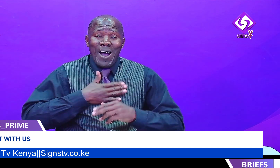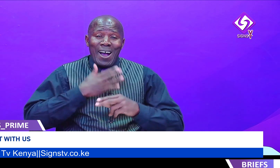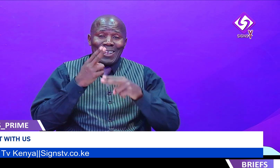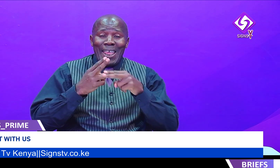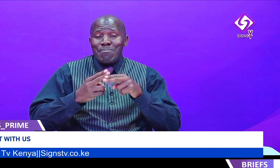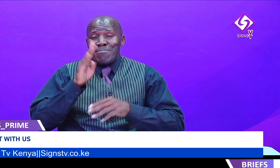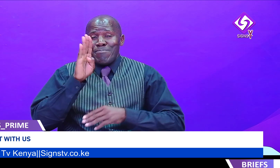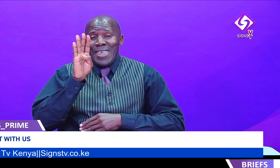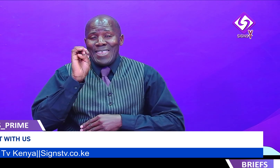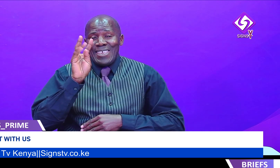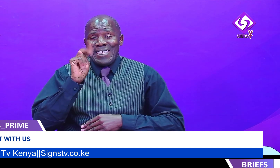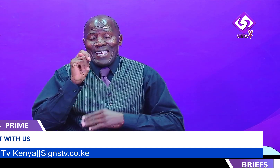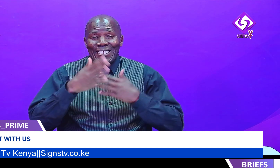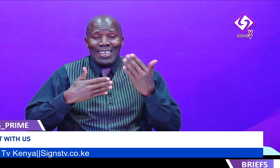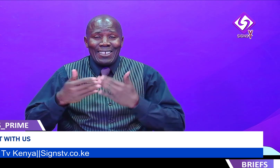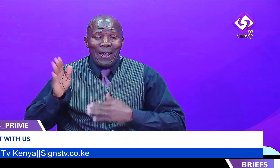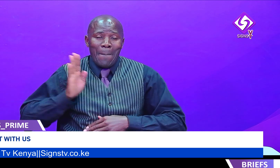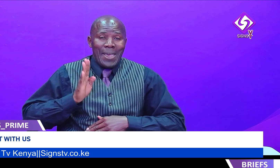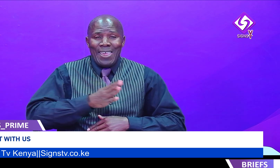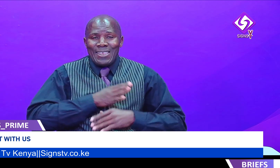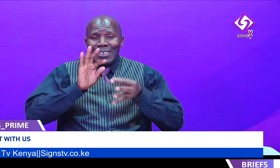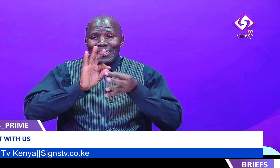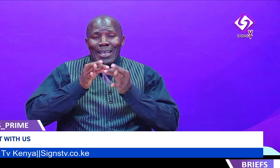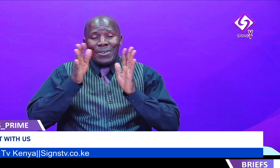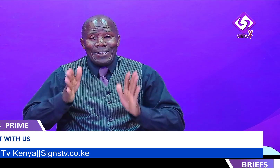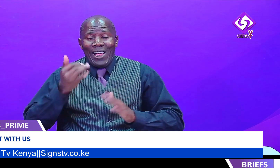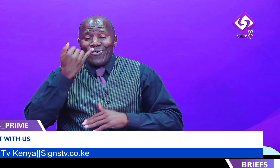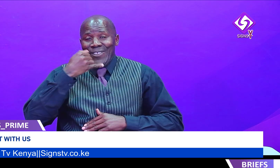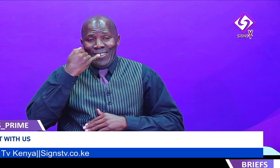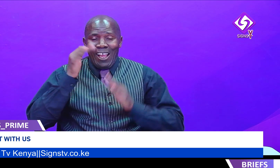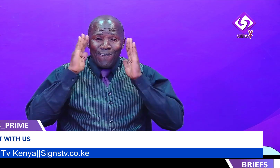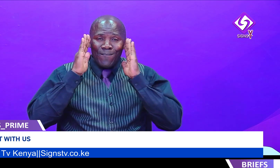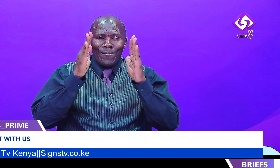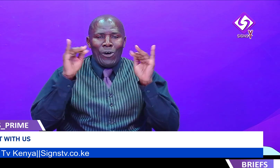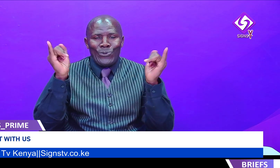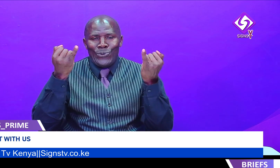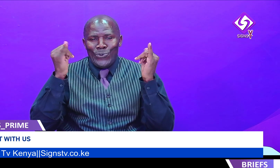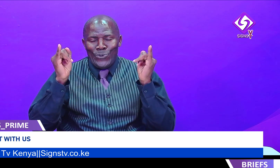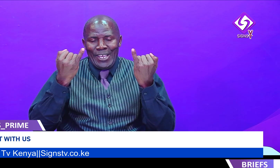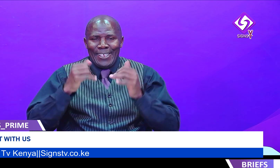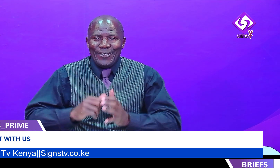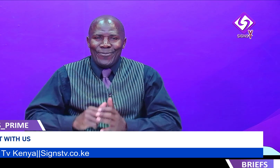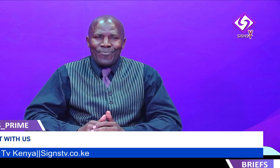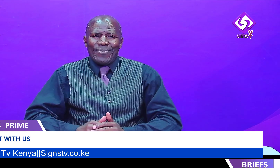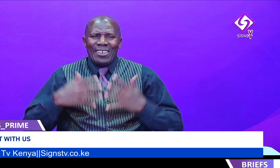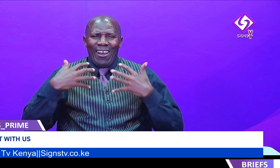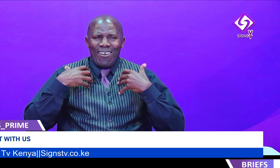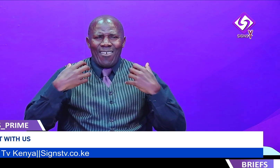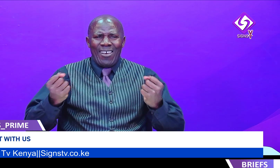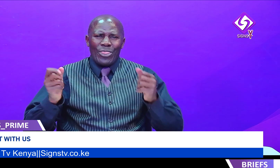Hello viewers, welcome to Science TV Prime News with me, Ben Wirangai, and my sign language interpreter